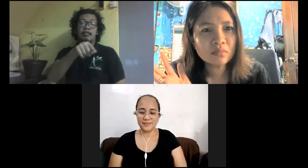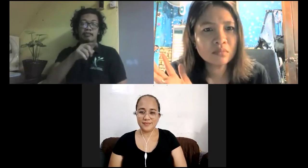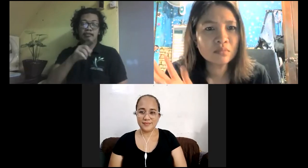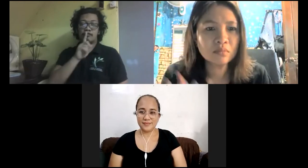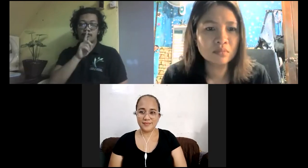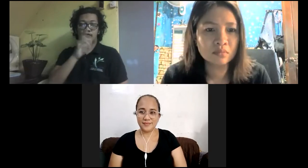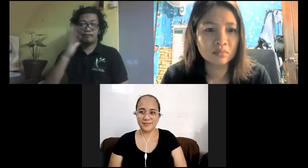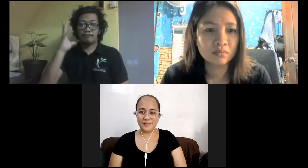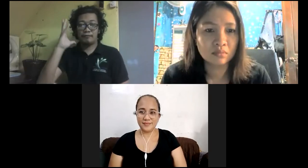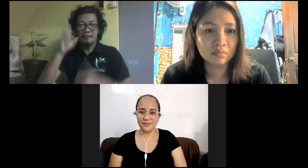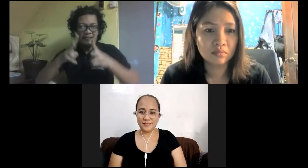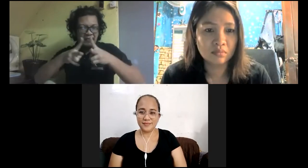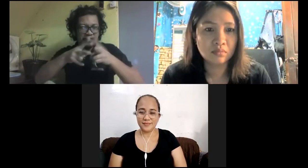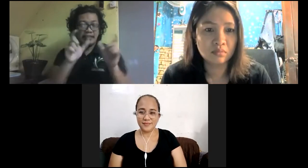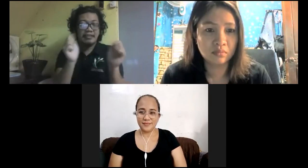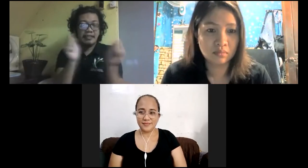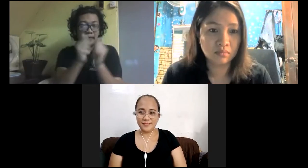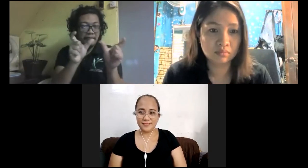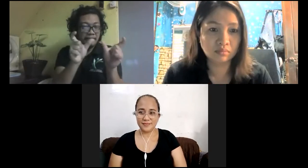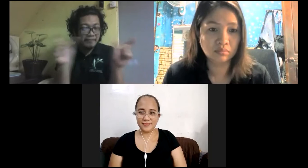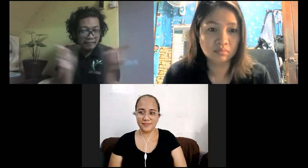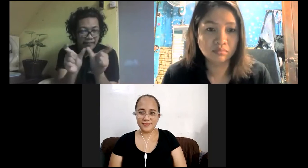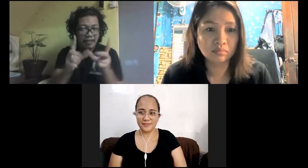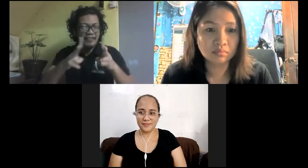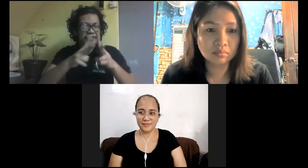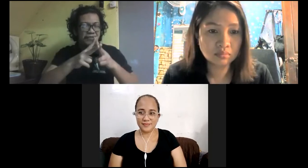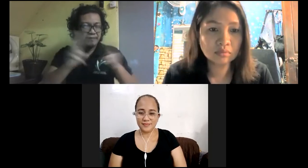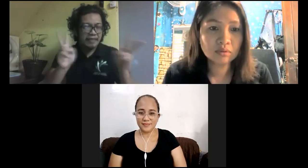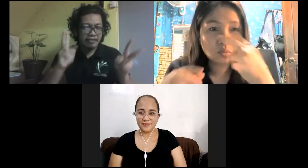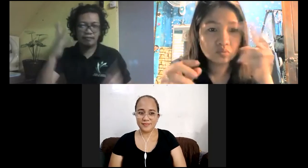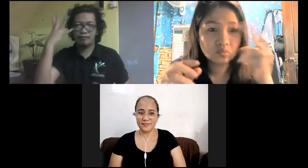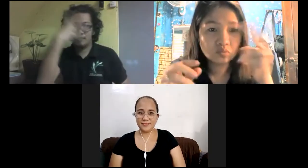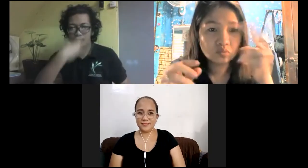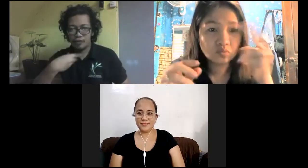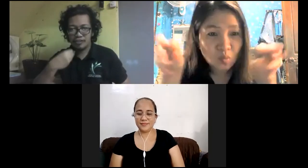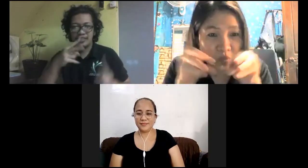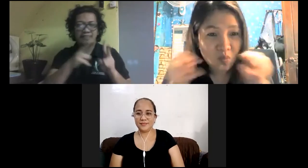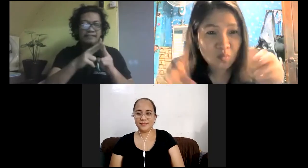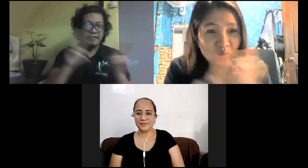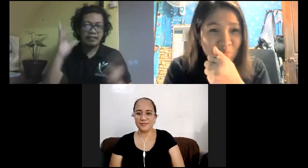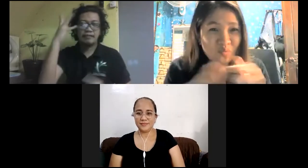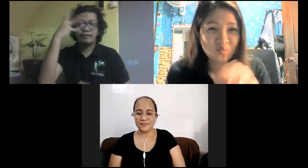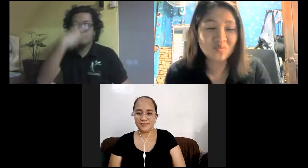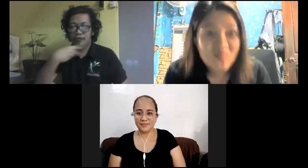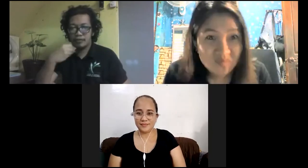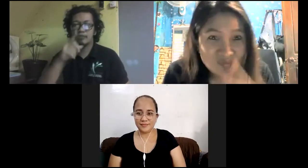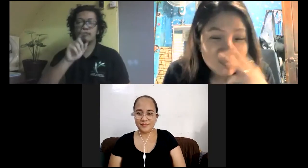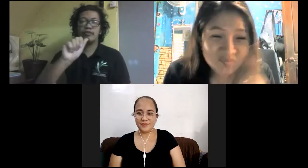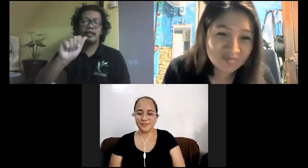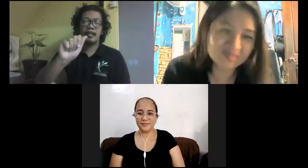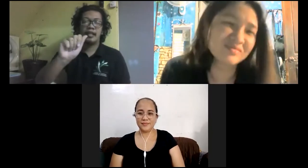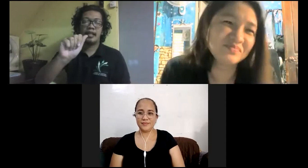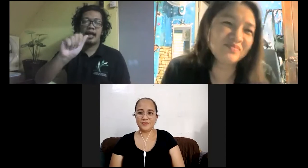So in terms of adjective phrases, I mean, very beautiful is two words, it's a phrase. But in